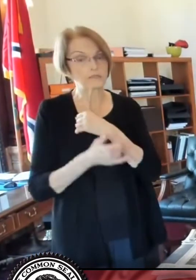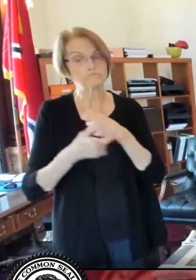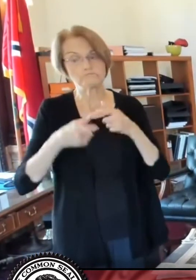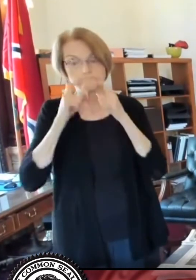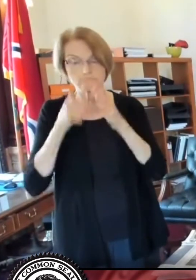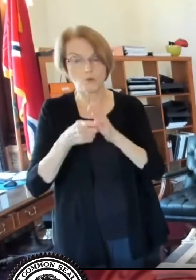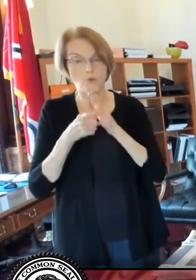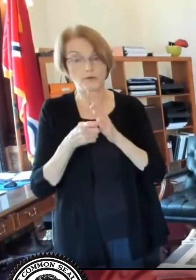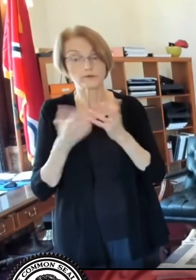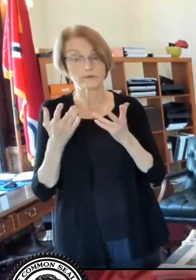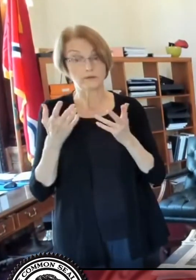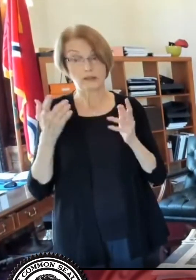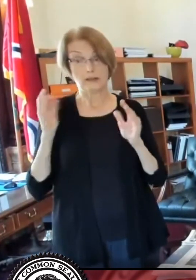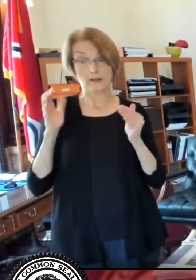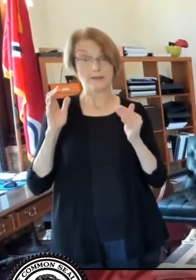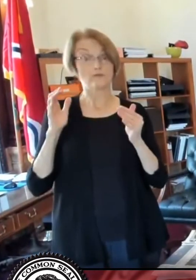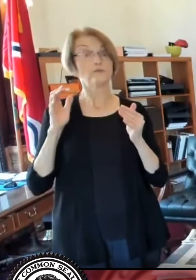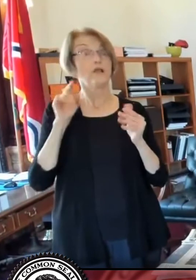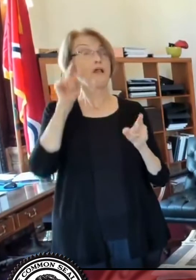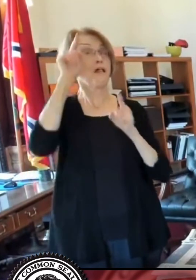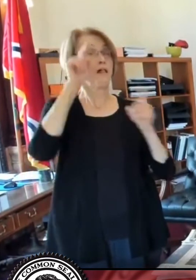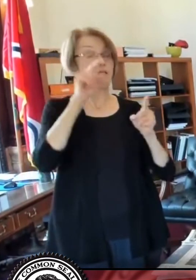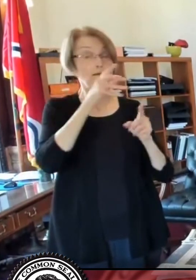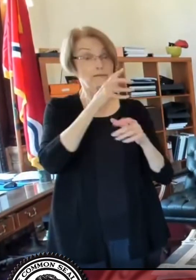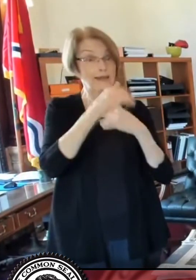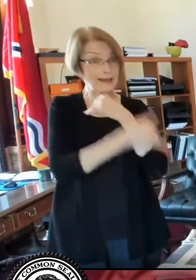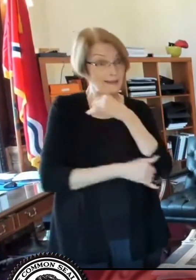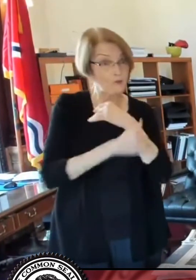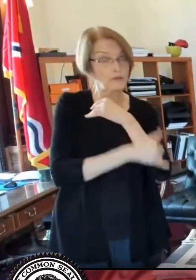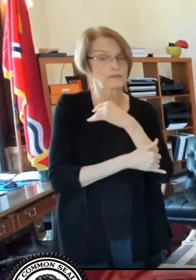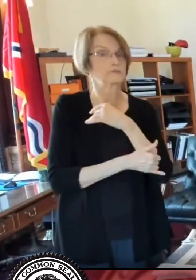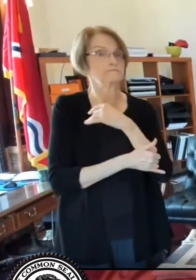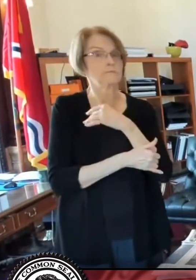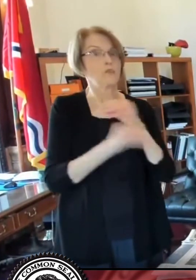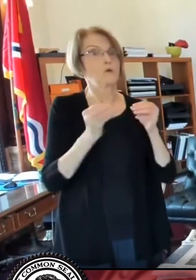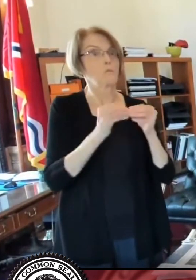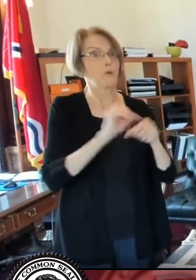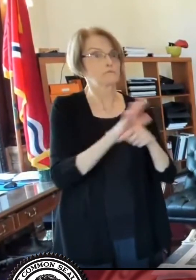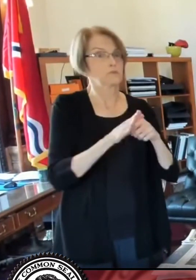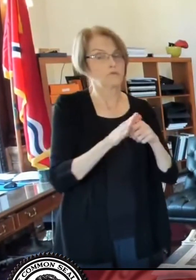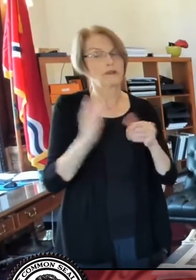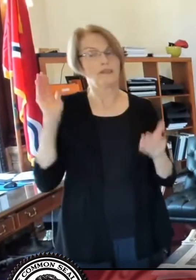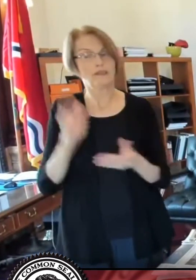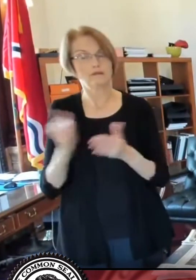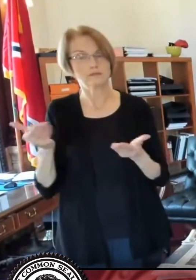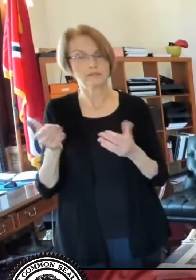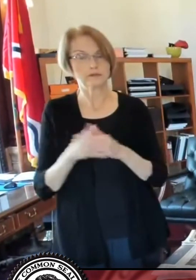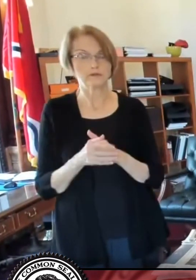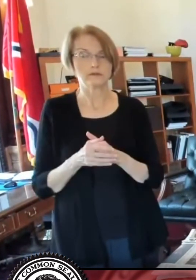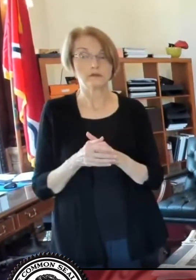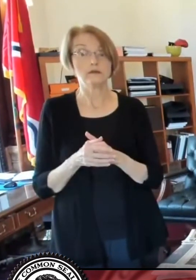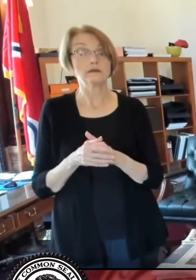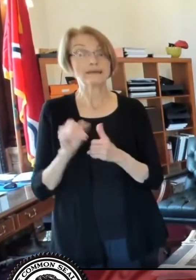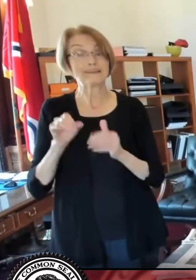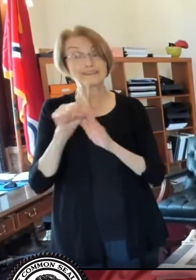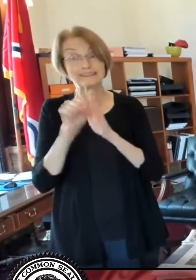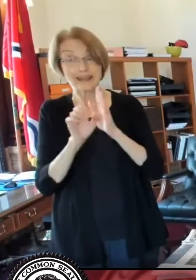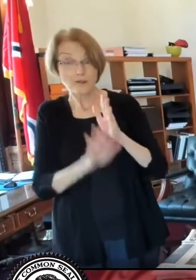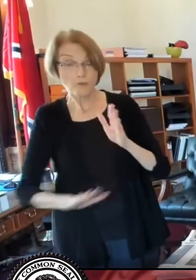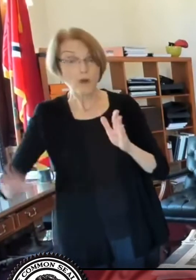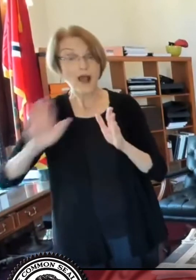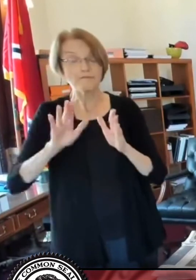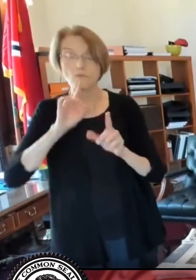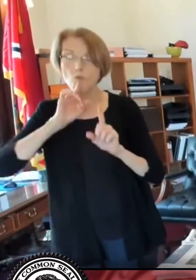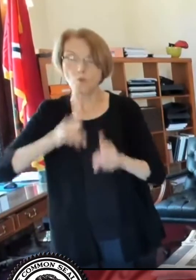So how much of a difference would it make? It's hard to say. I certainly wish we would have had a statewide